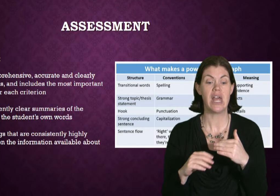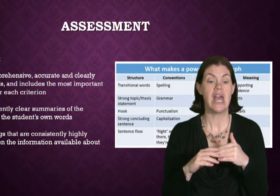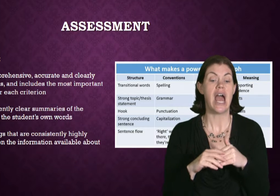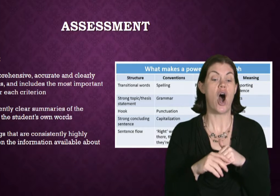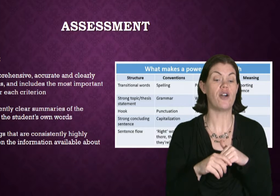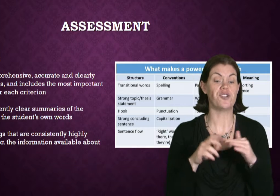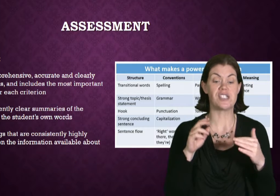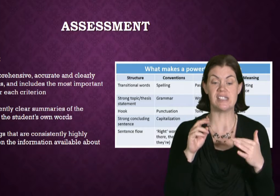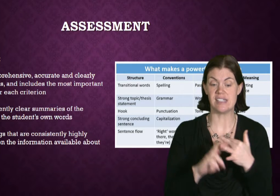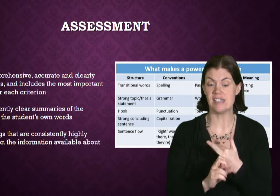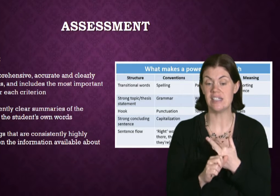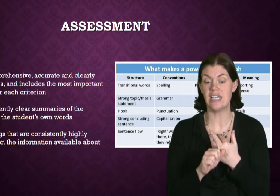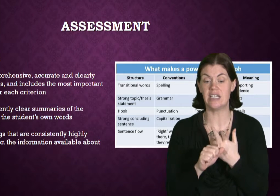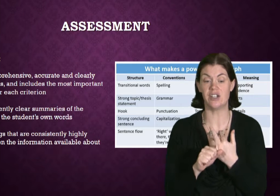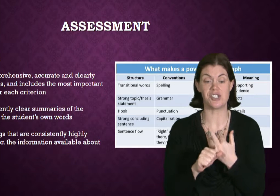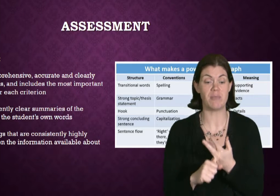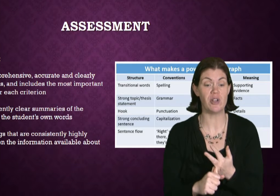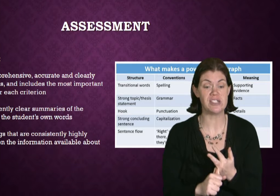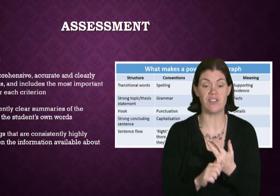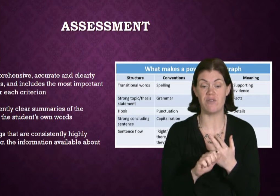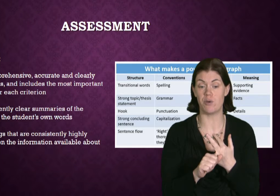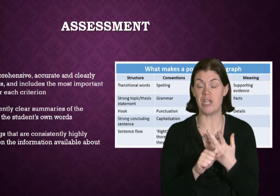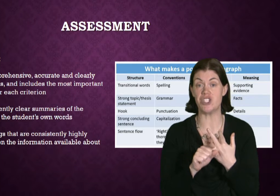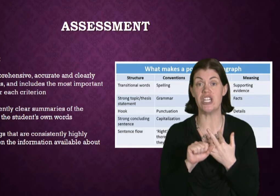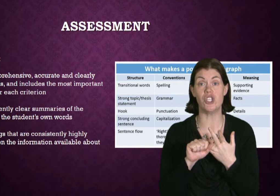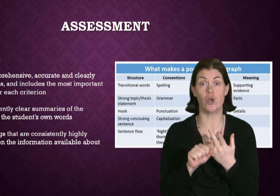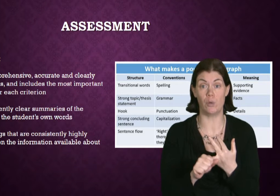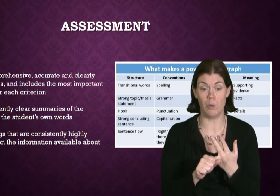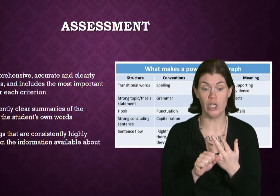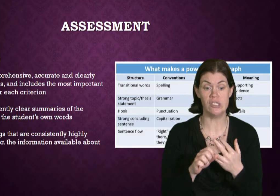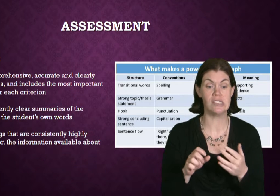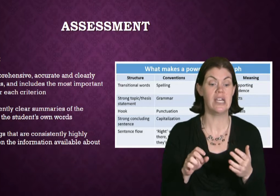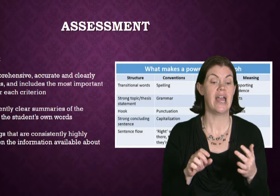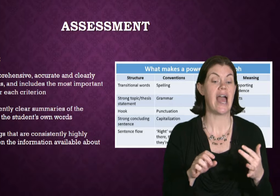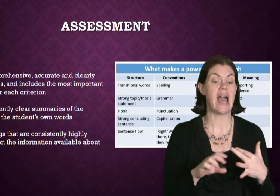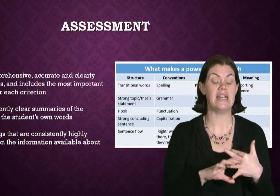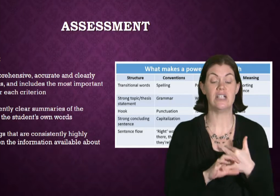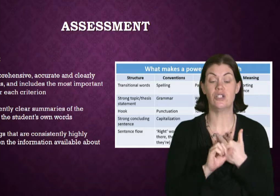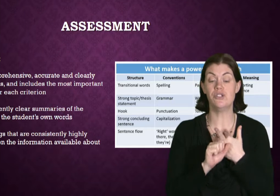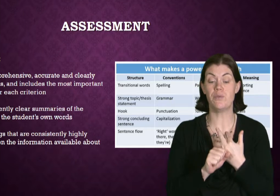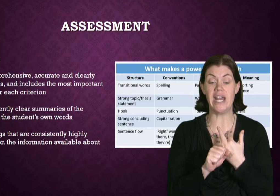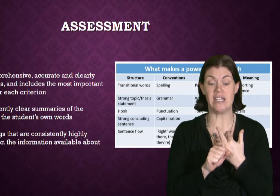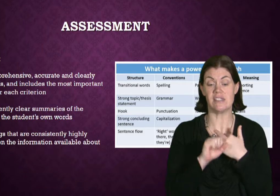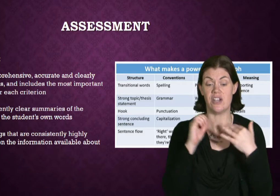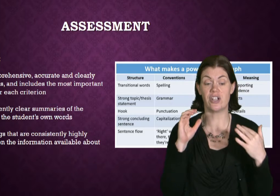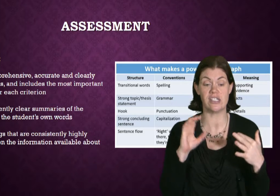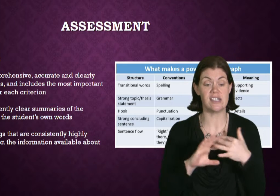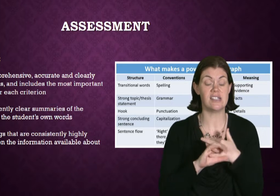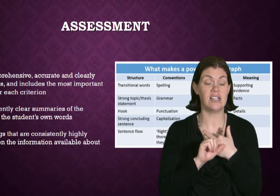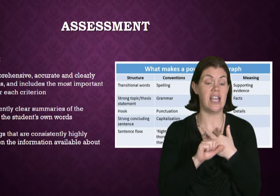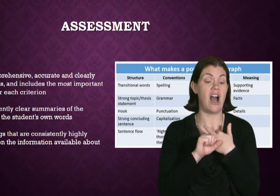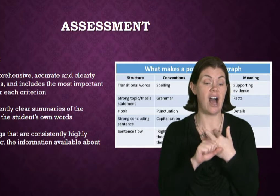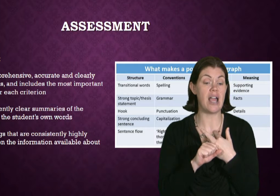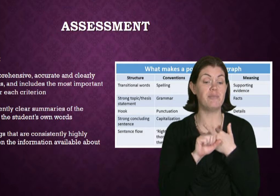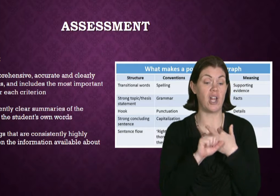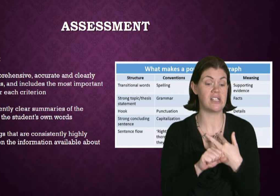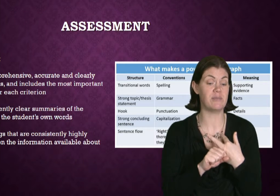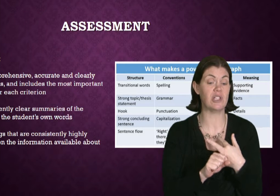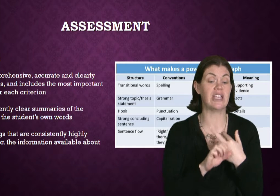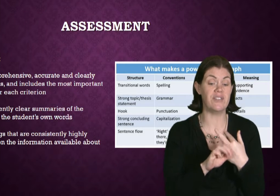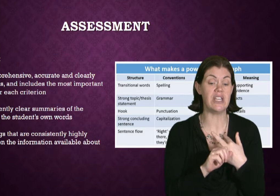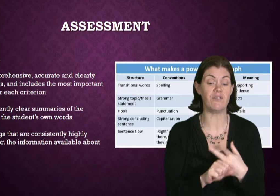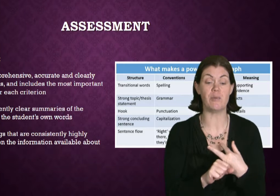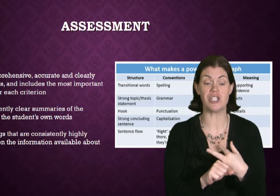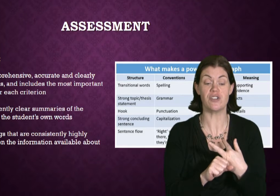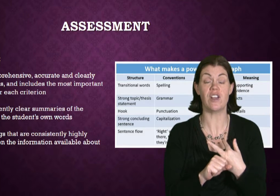okay? Offers consistently clear summaries of the information in your own words, and it includes ratings that are consistently high,